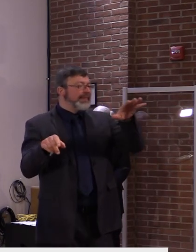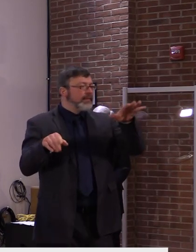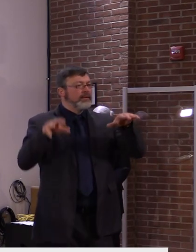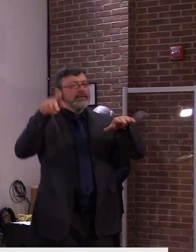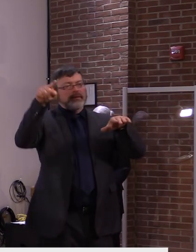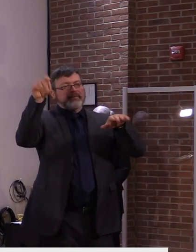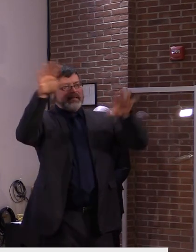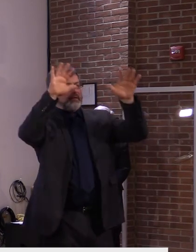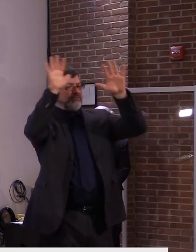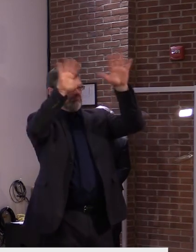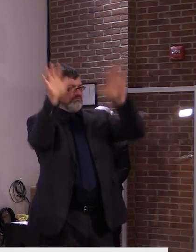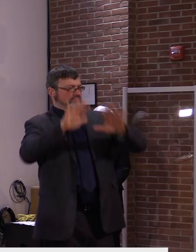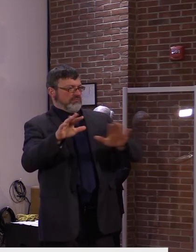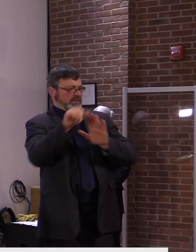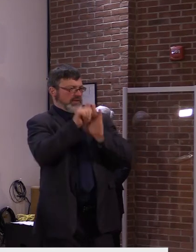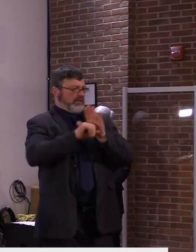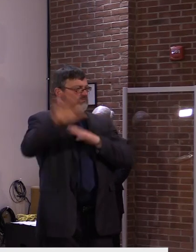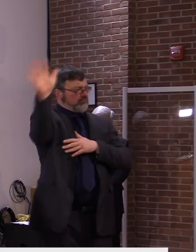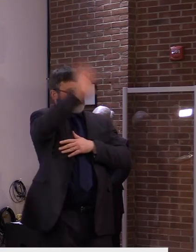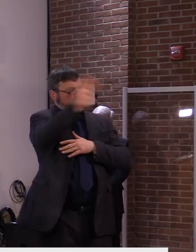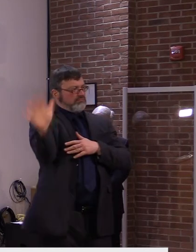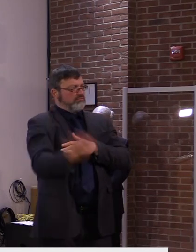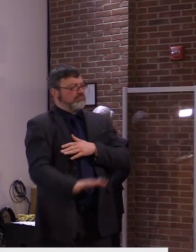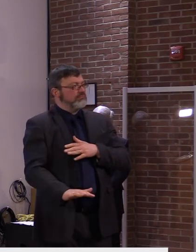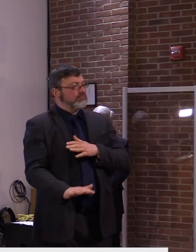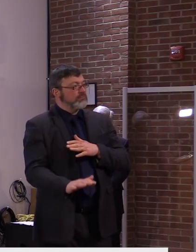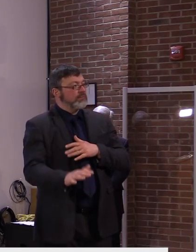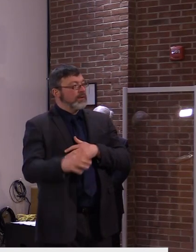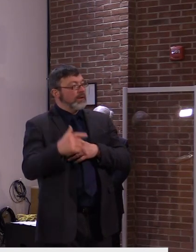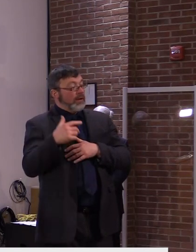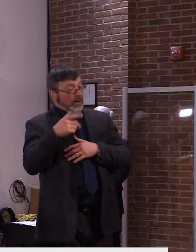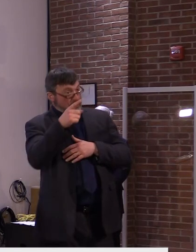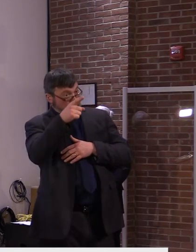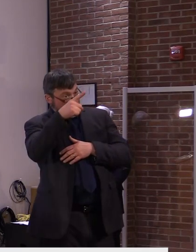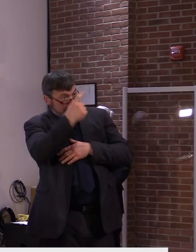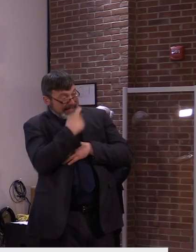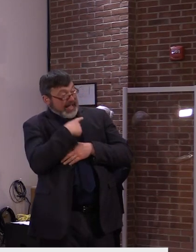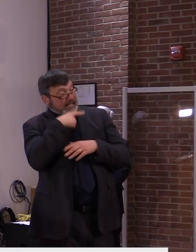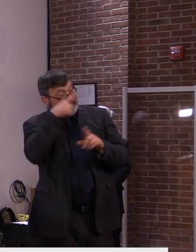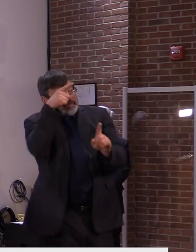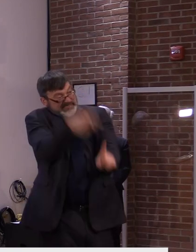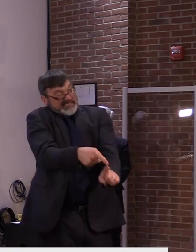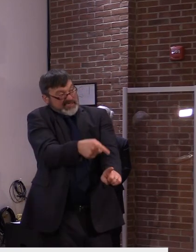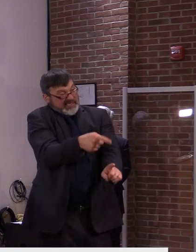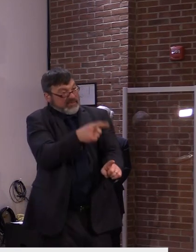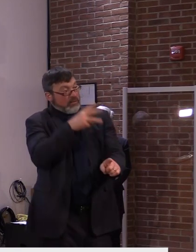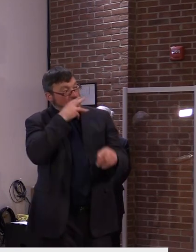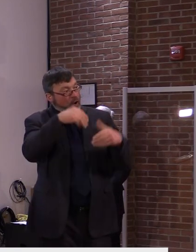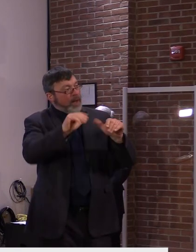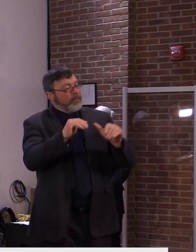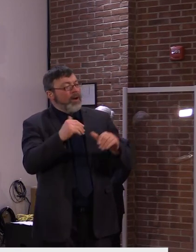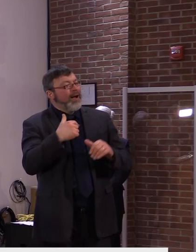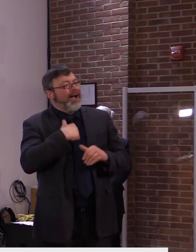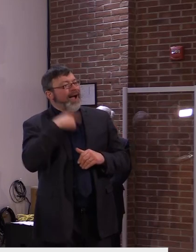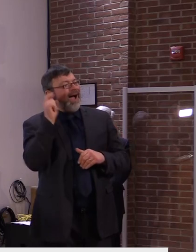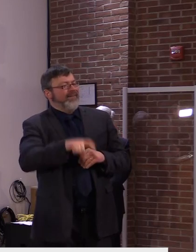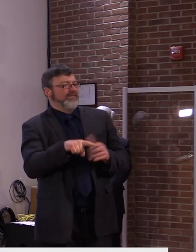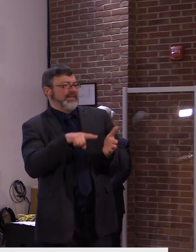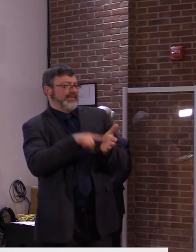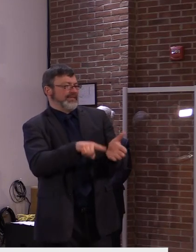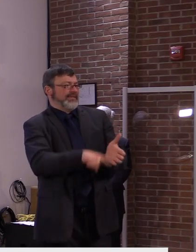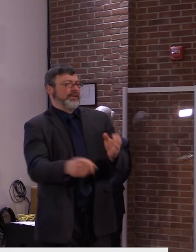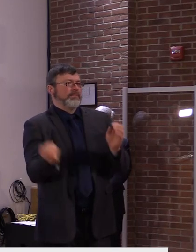a deeper dive into the Waterbury data so that I can give you an appropriate response to your question. But nothing has sort